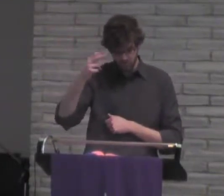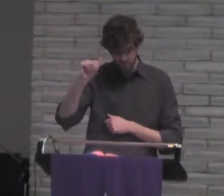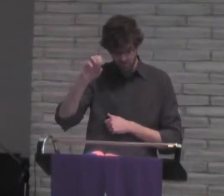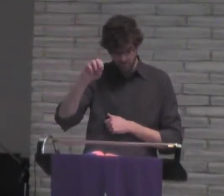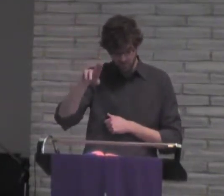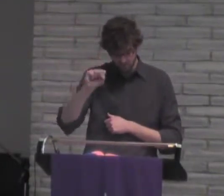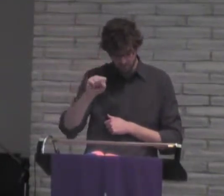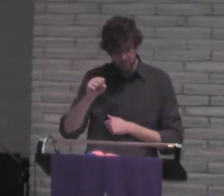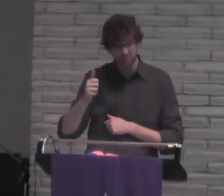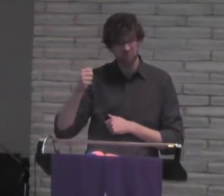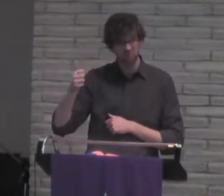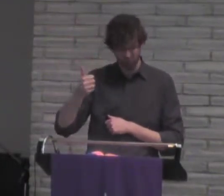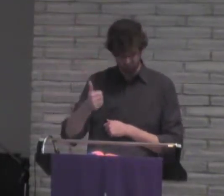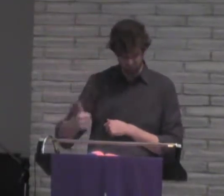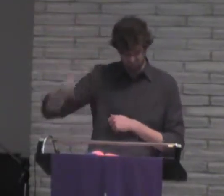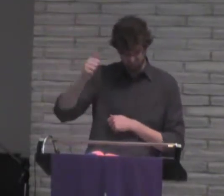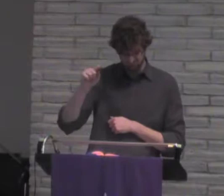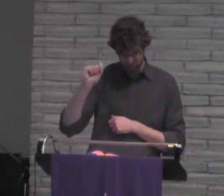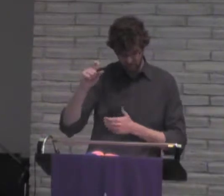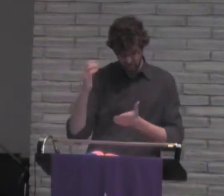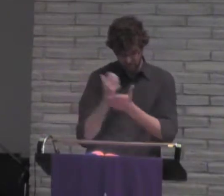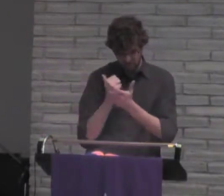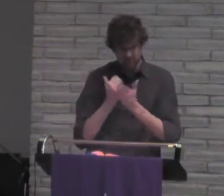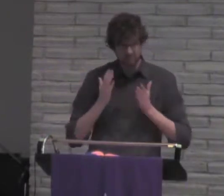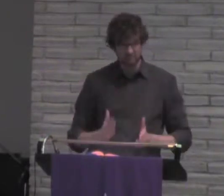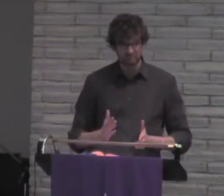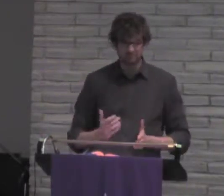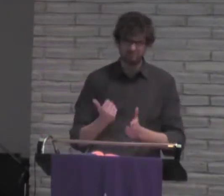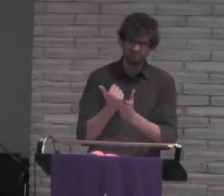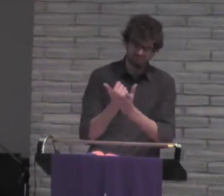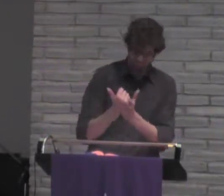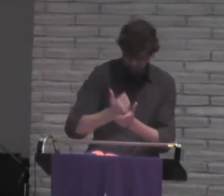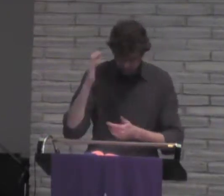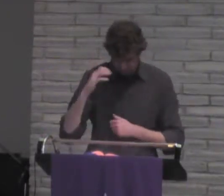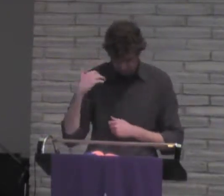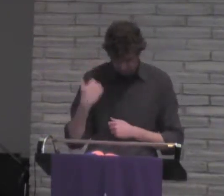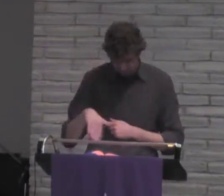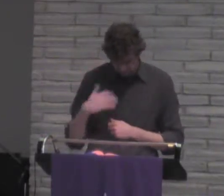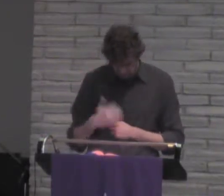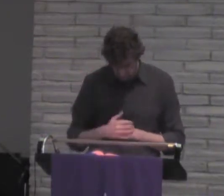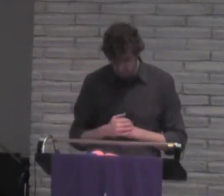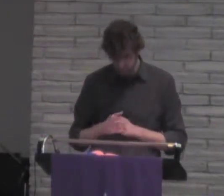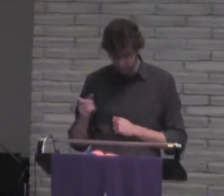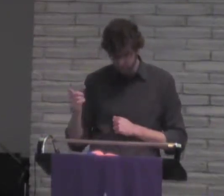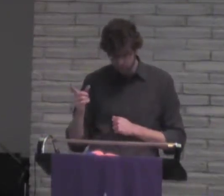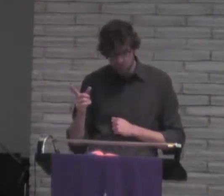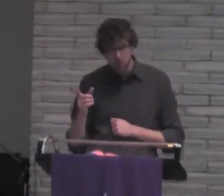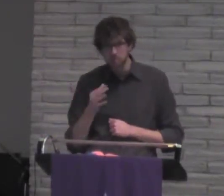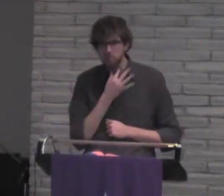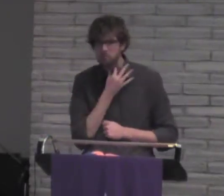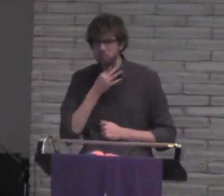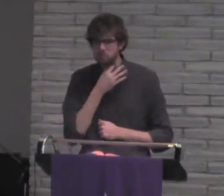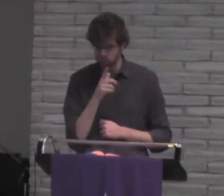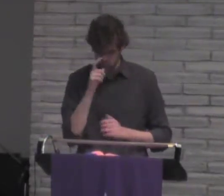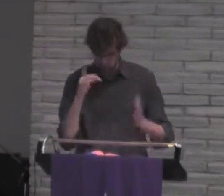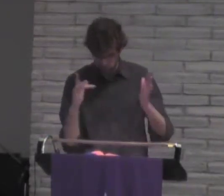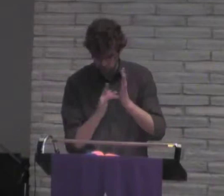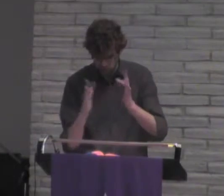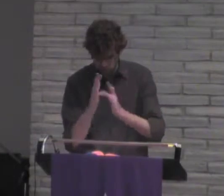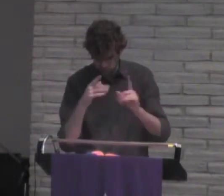the name of Zacchaeus. He was a chief tax collector and was wealthy. He wanted to